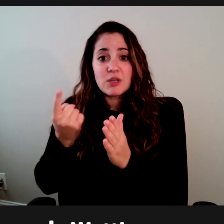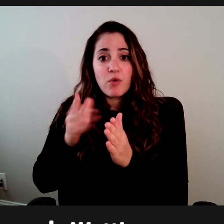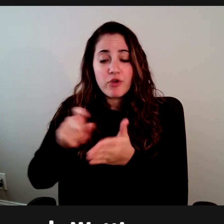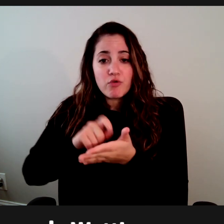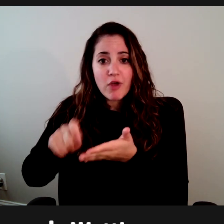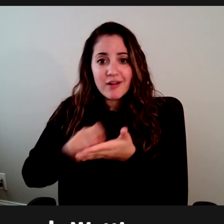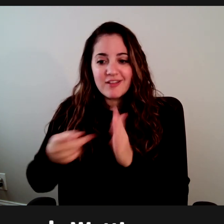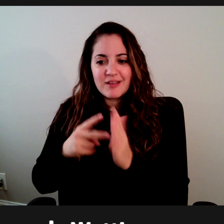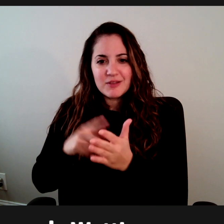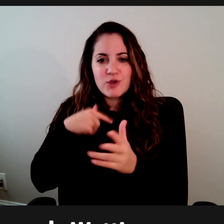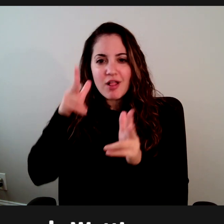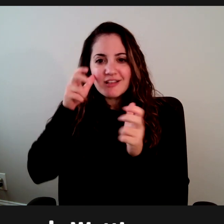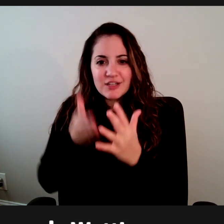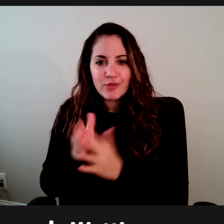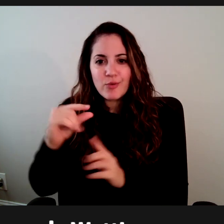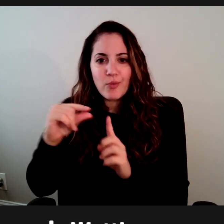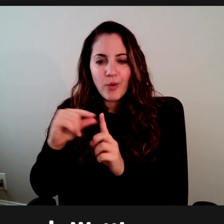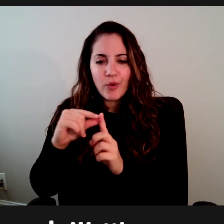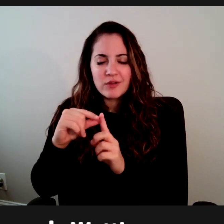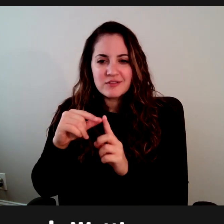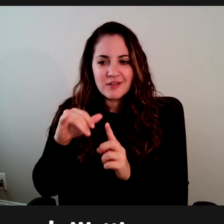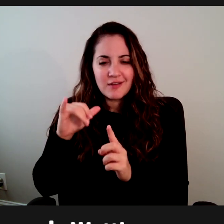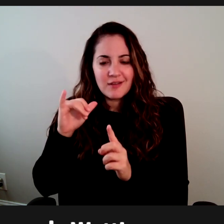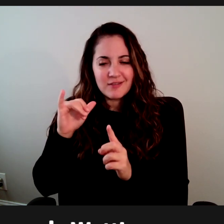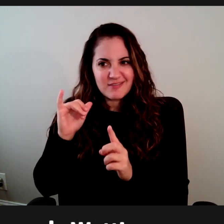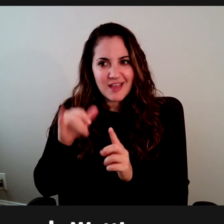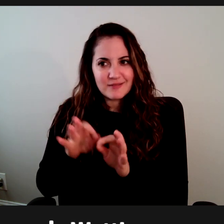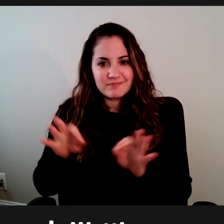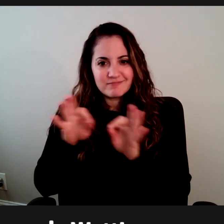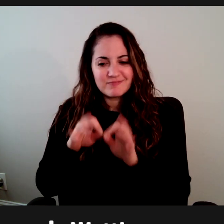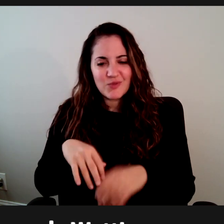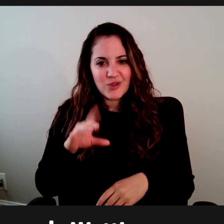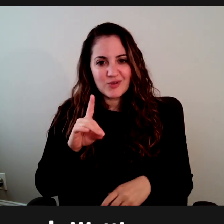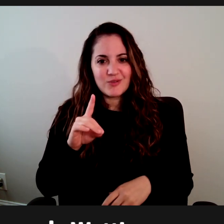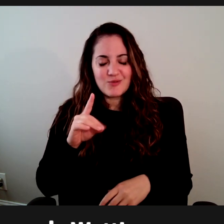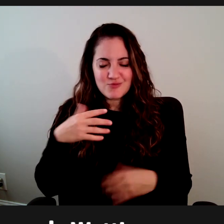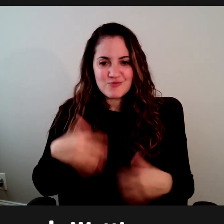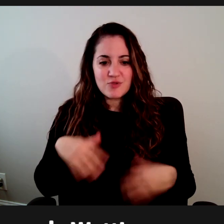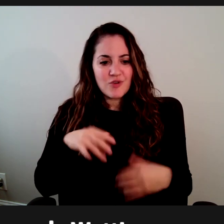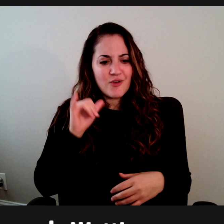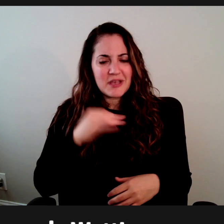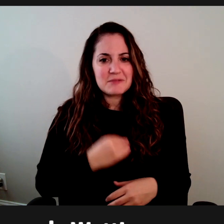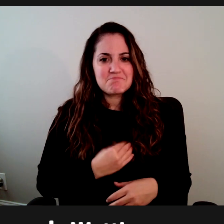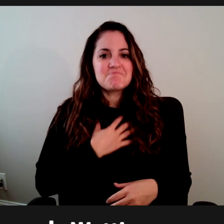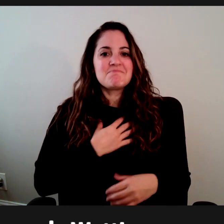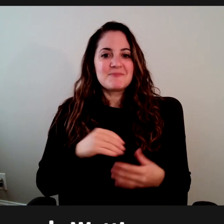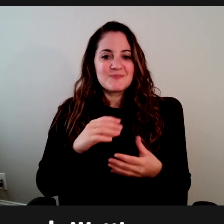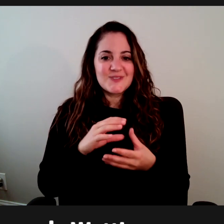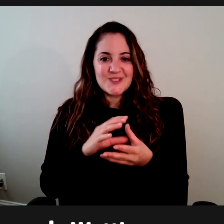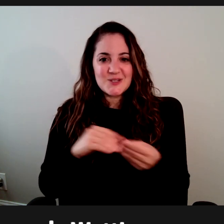When we're reading, we're listening through words. Mm-hmm. Well, it's a heartwarming story. I could tell you as I